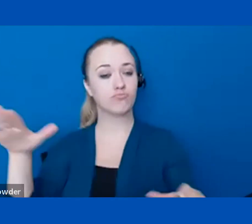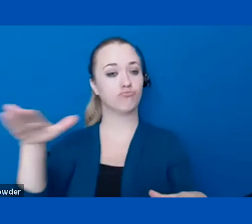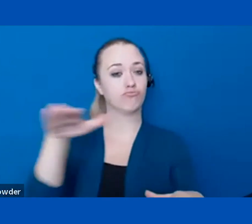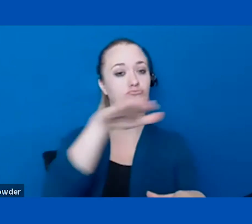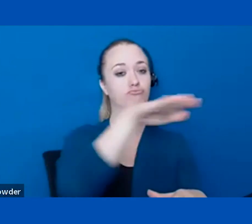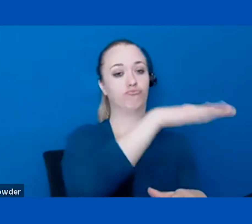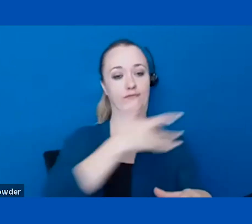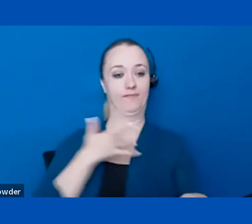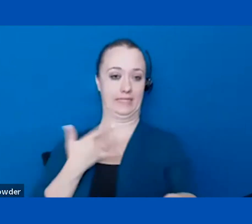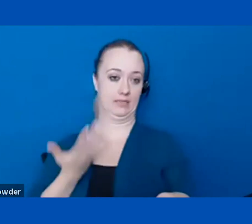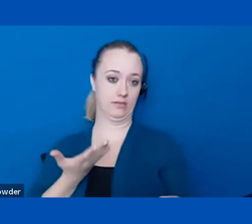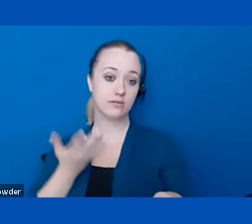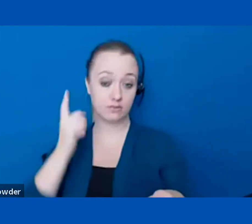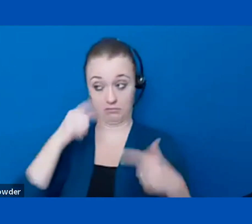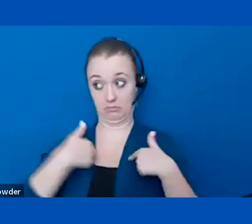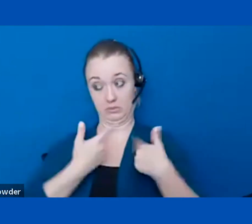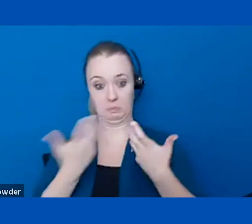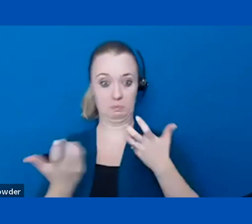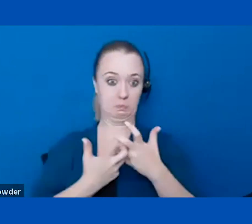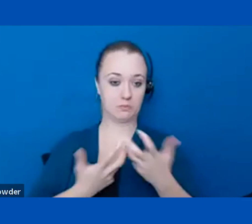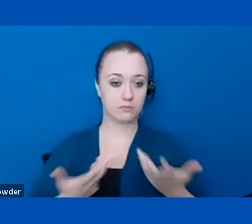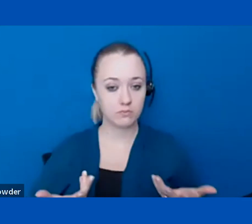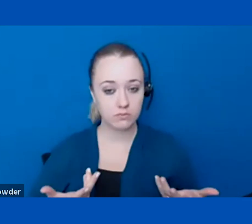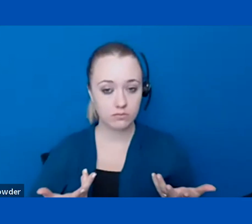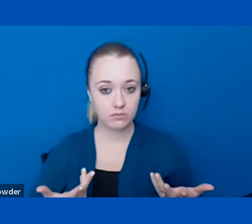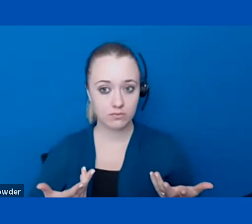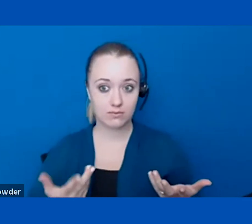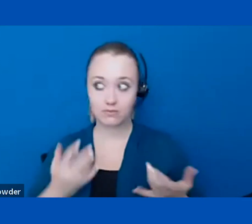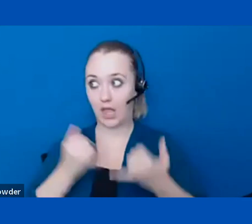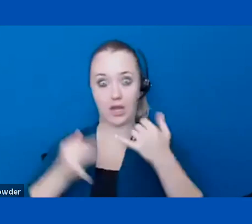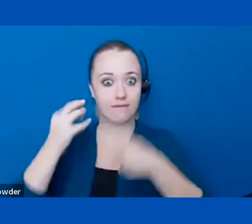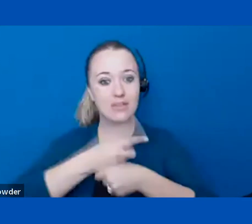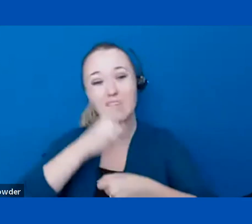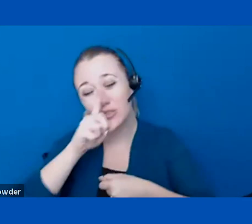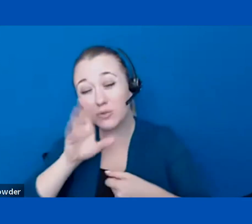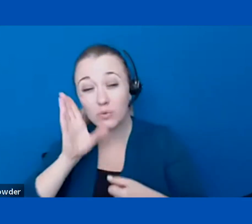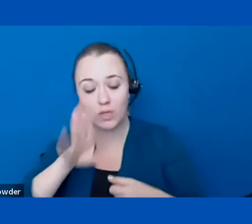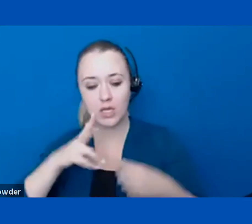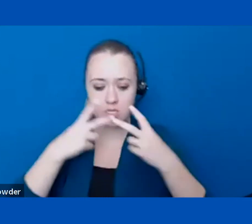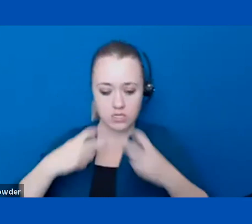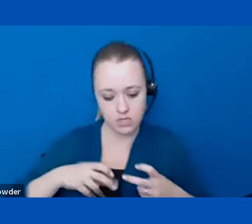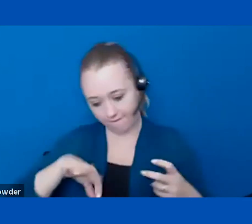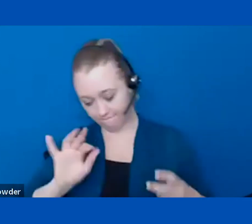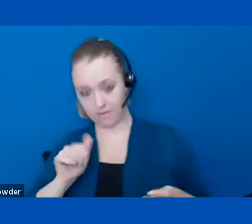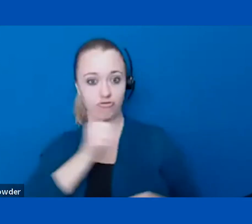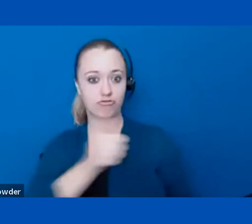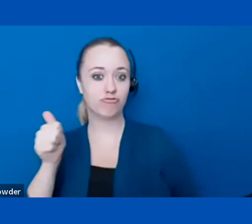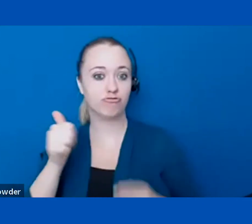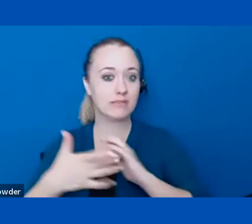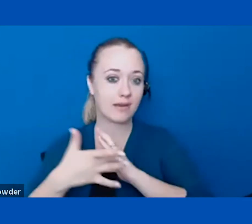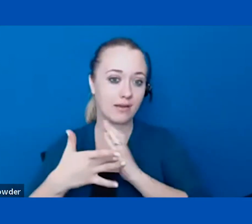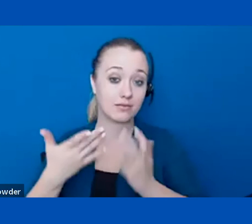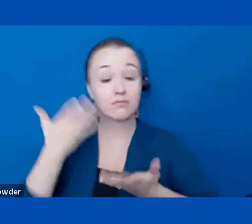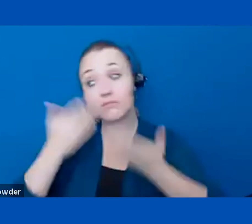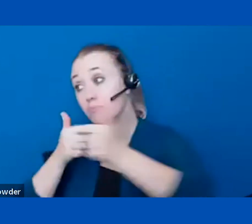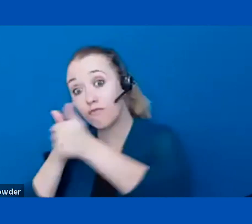because I don't know, it works for me, right? I think at the end of the day, you have to find your own techniques. Whether you like following other people's advice,